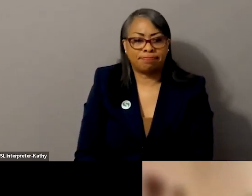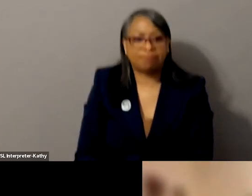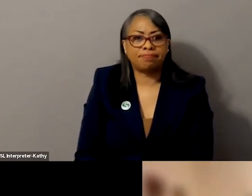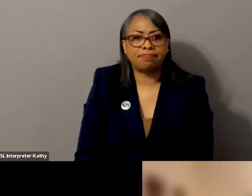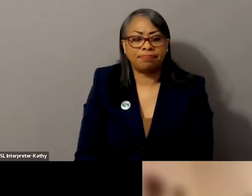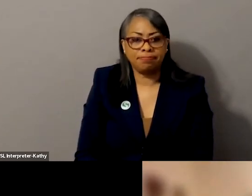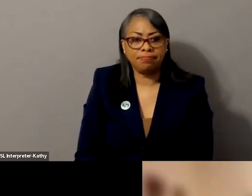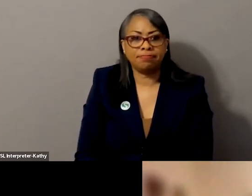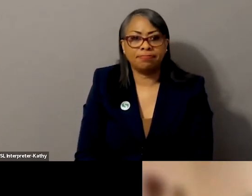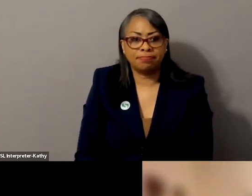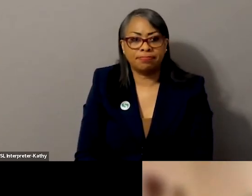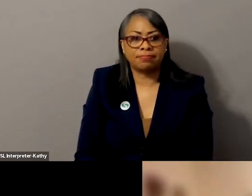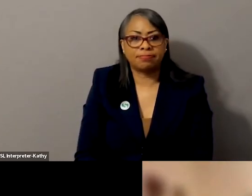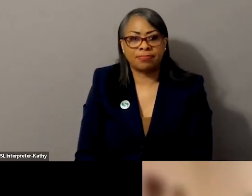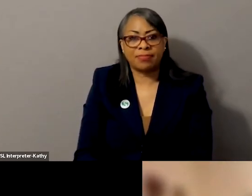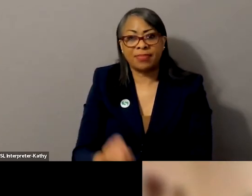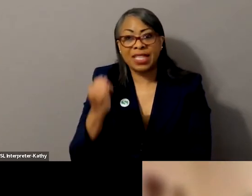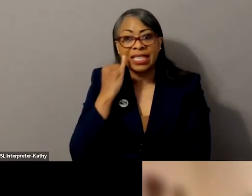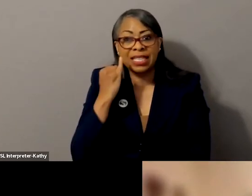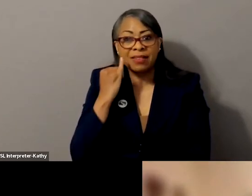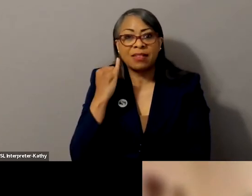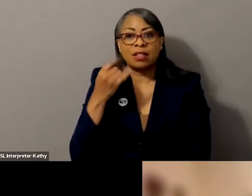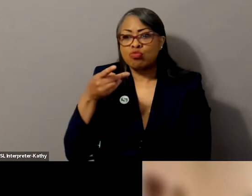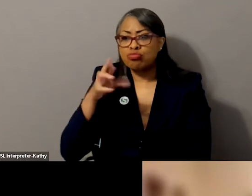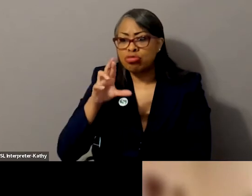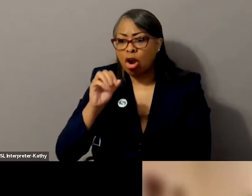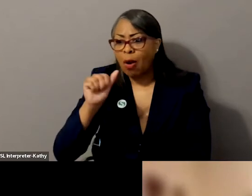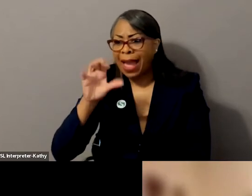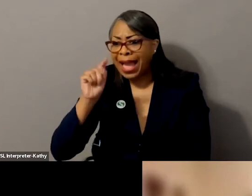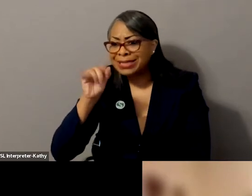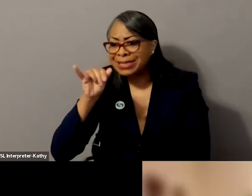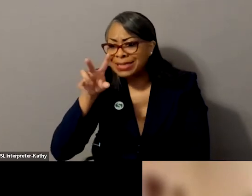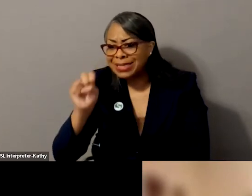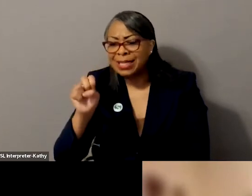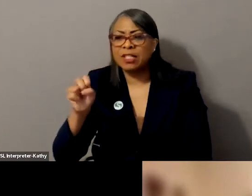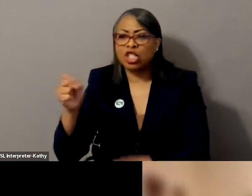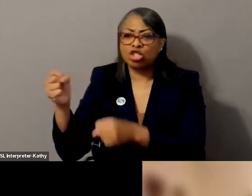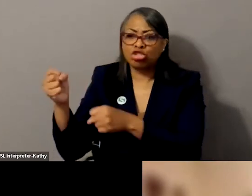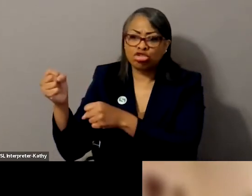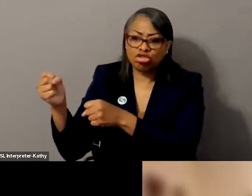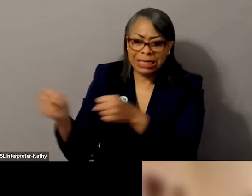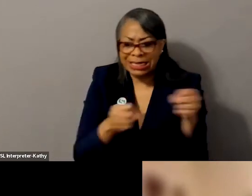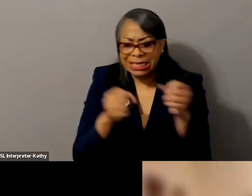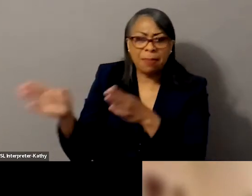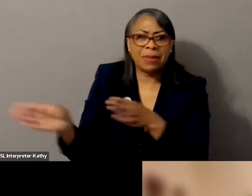in any event, a proactive strategic plan is long overdue.